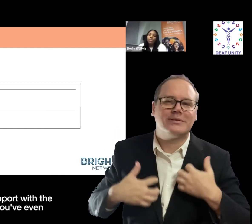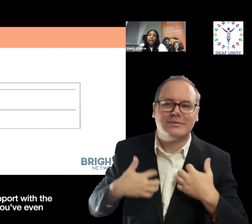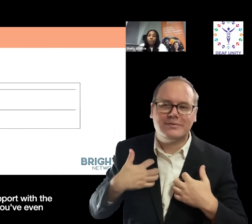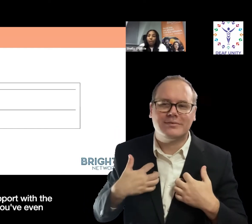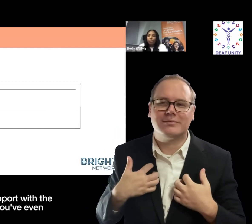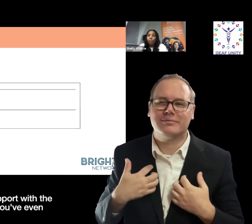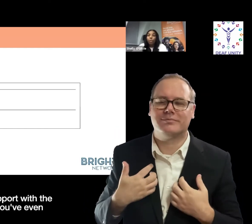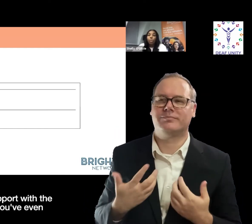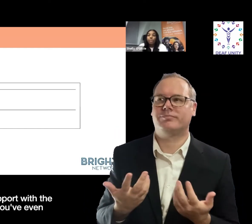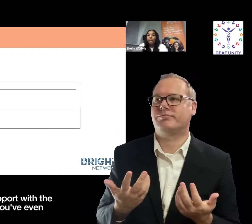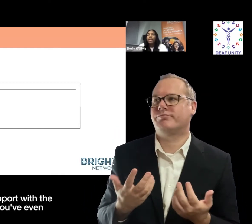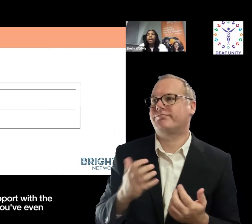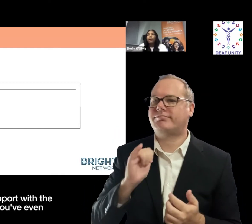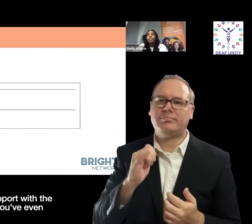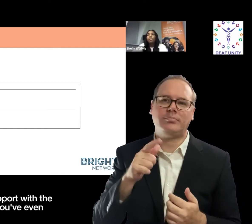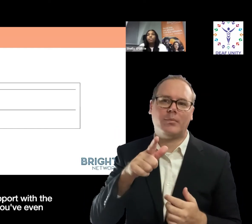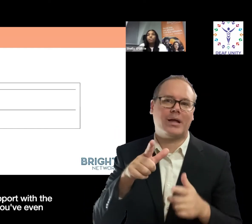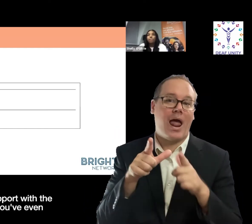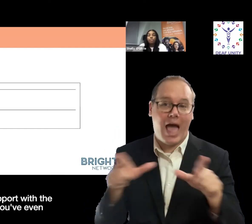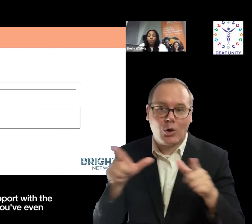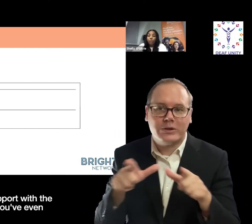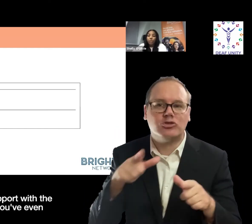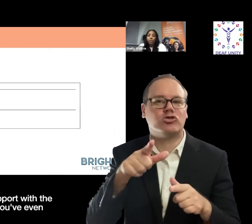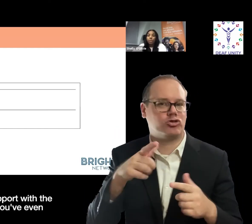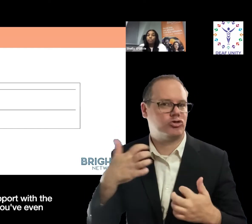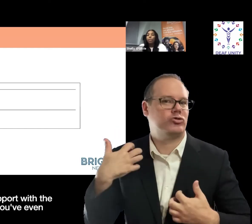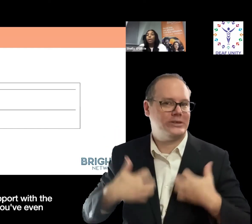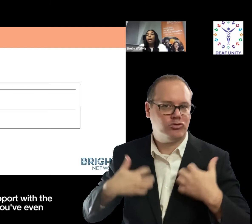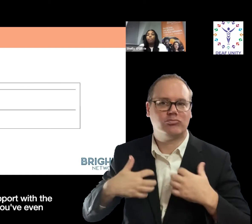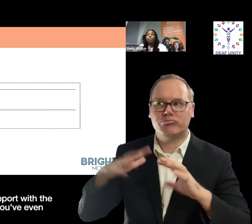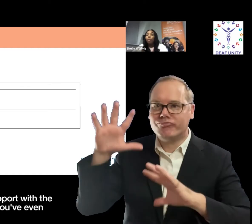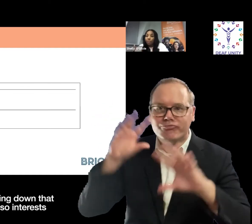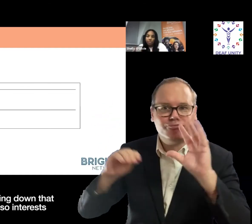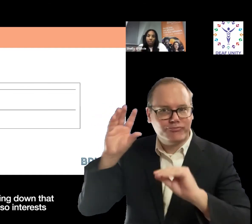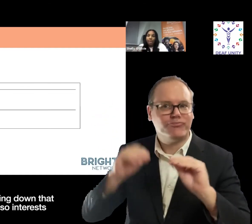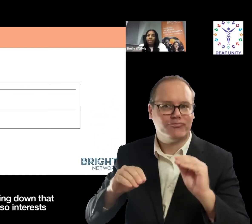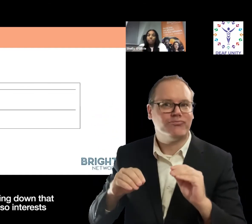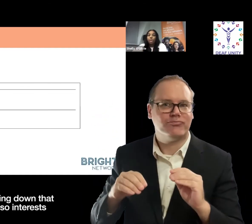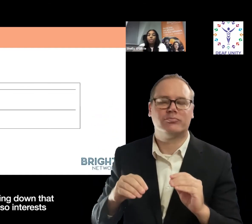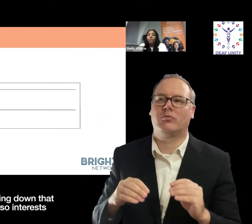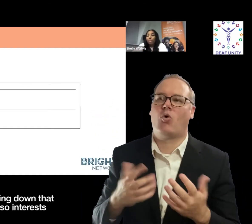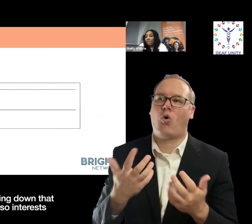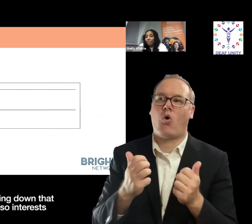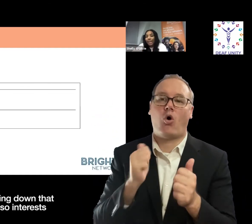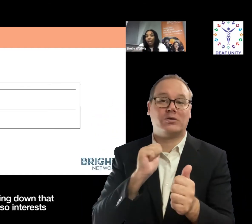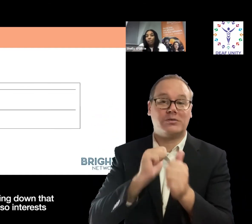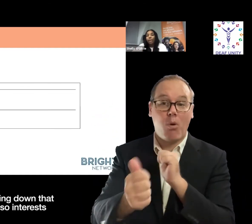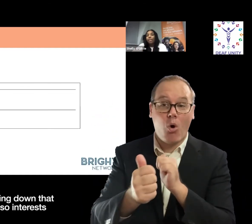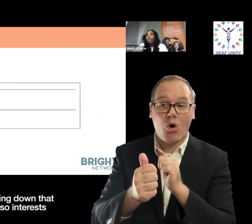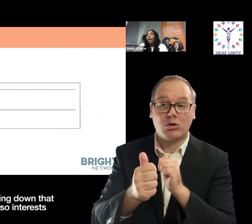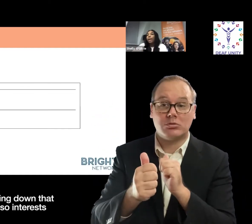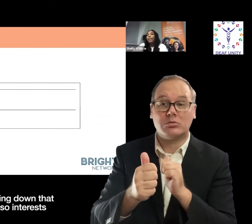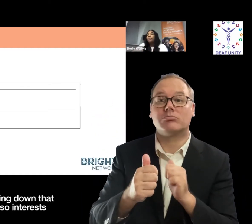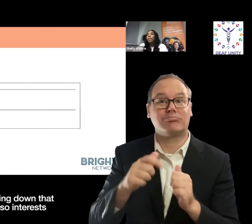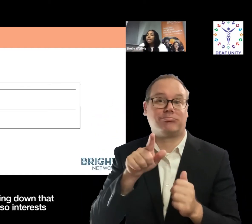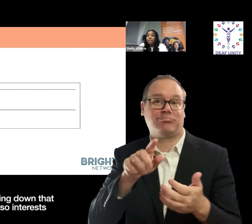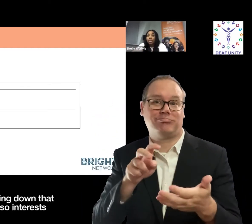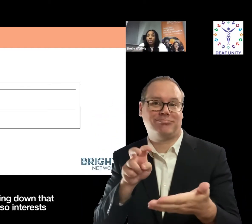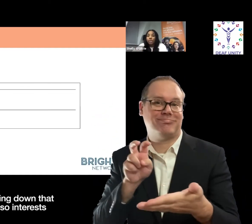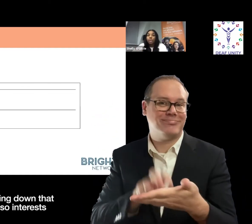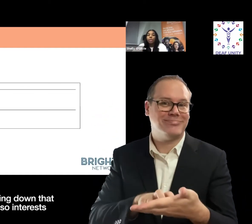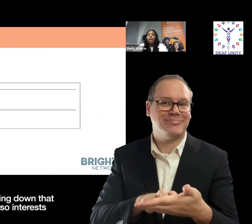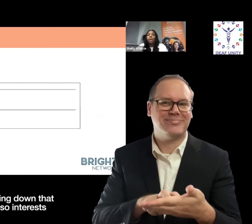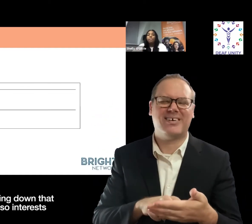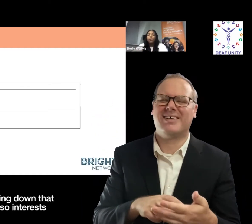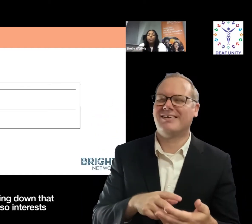where you can really create rapport with the recruiter or the employer before you've even met them. So you might put something down that really does